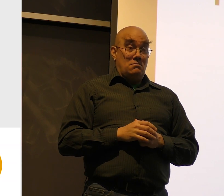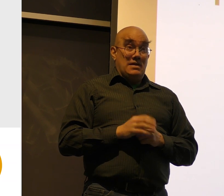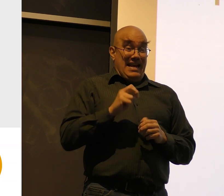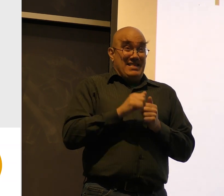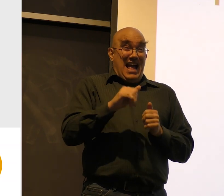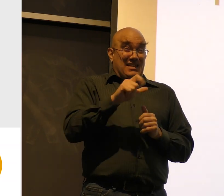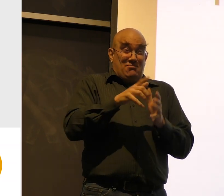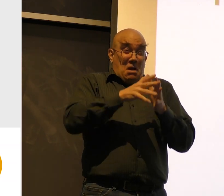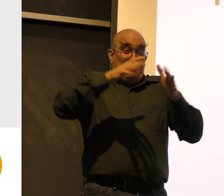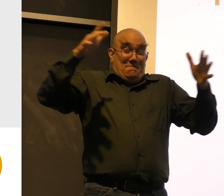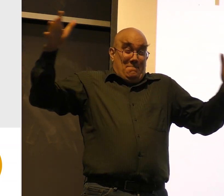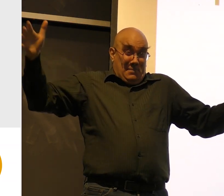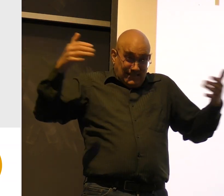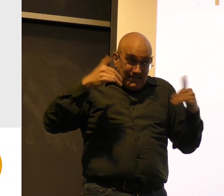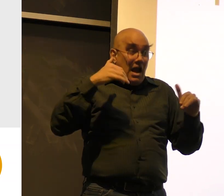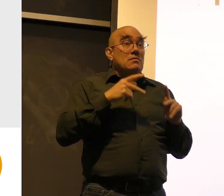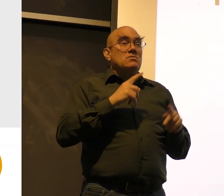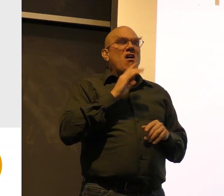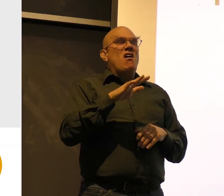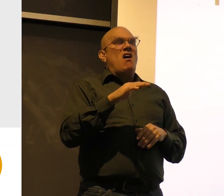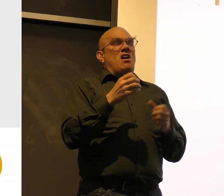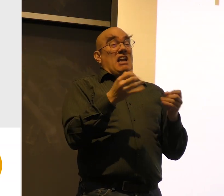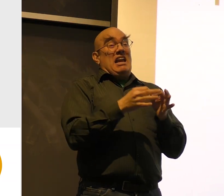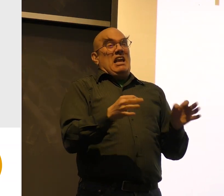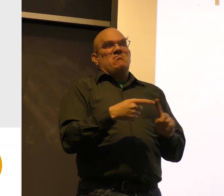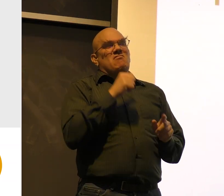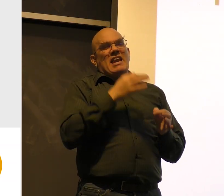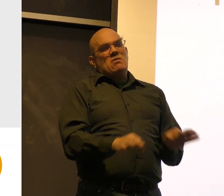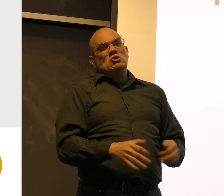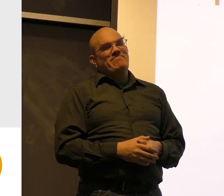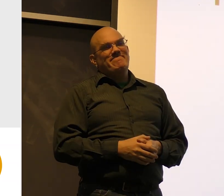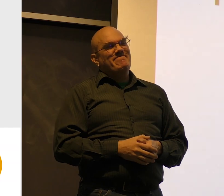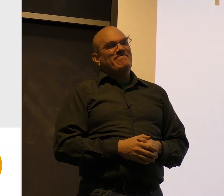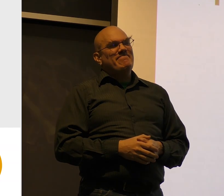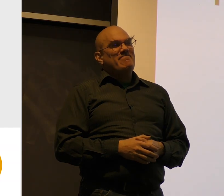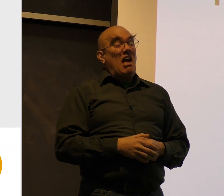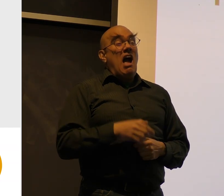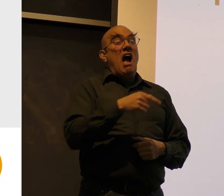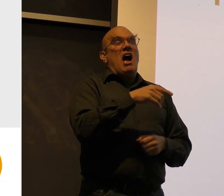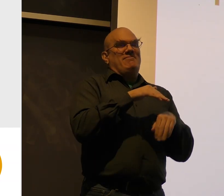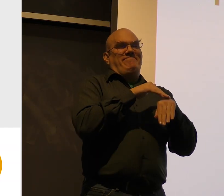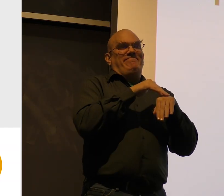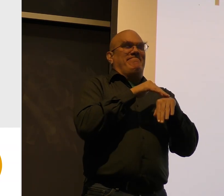you're saying. So even with the visibility of ASL in our world today, sign language is still often referred to as not a